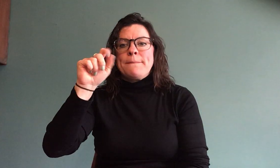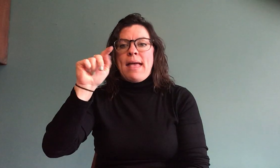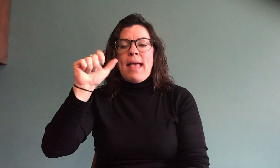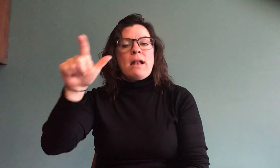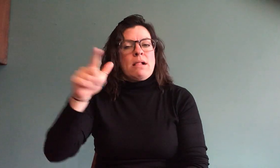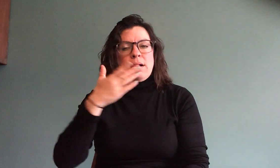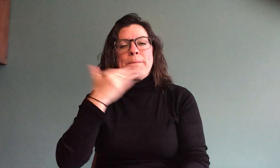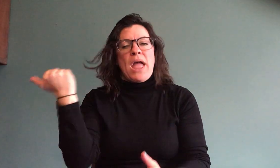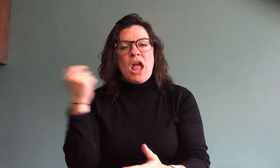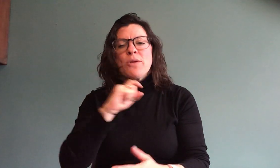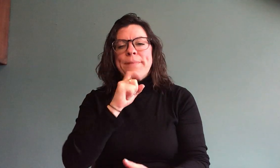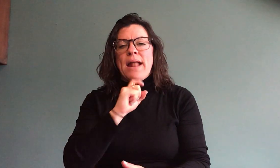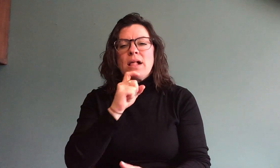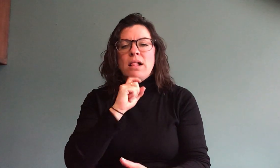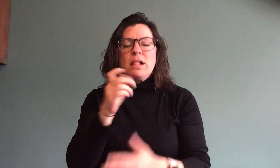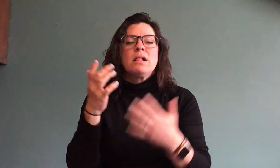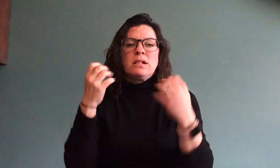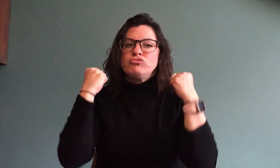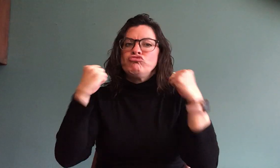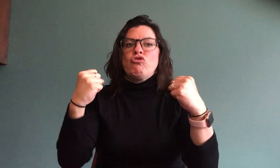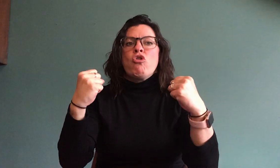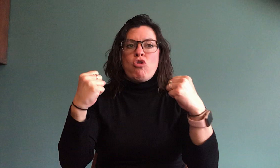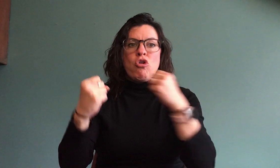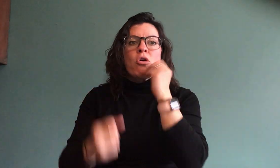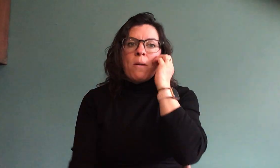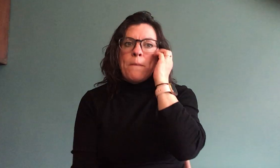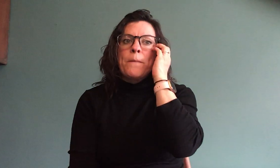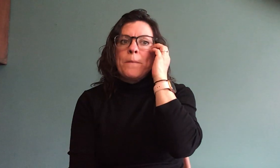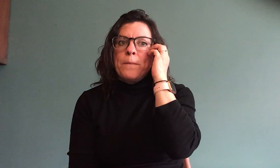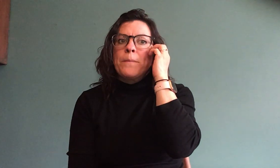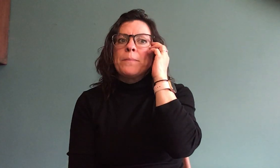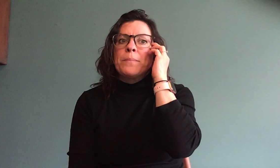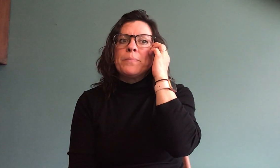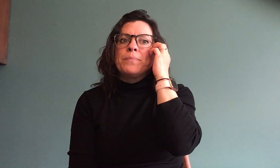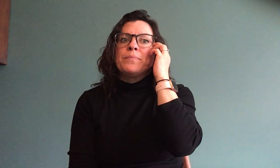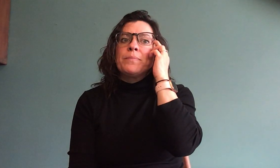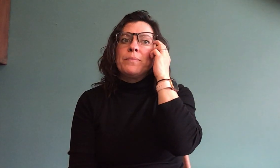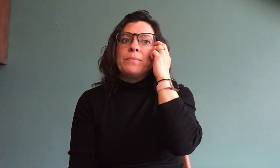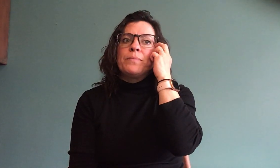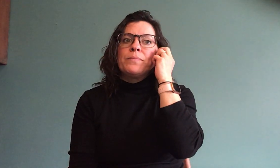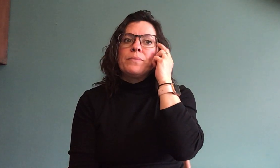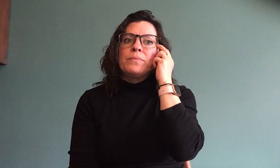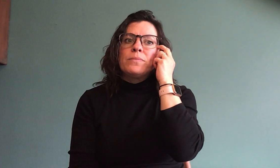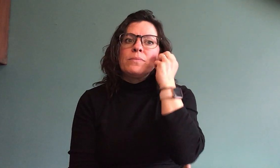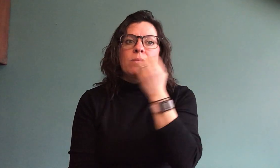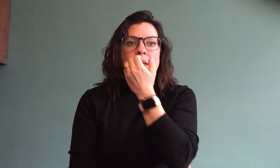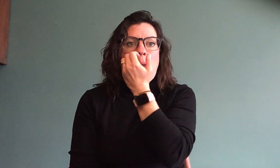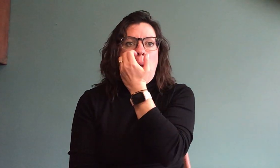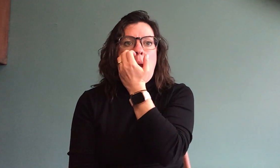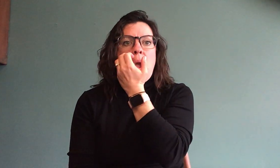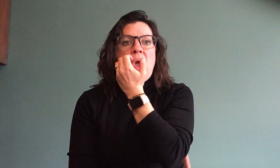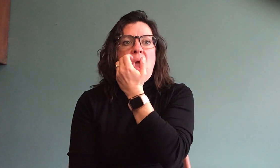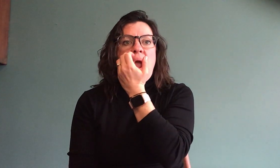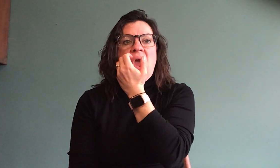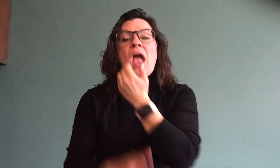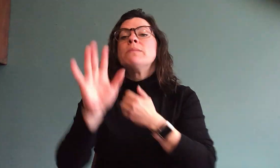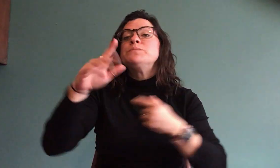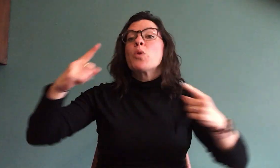has brakes, so when you do move it, okay, you want to put the brakes back on so whoever's on